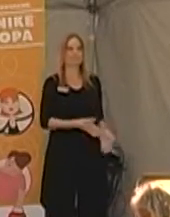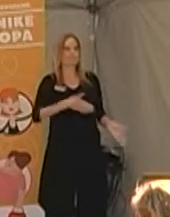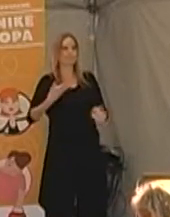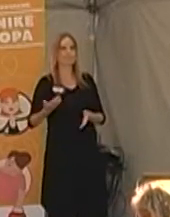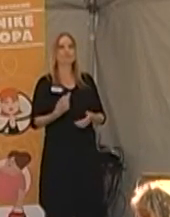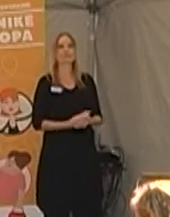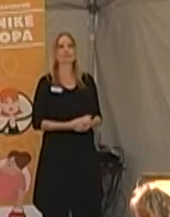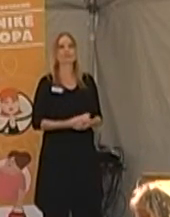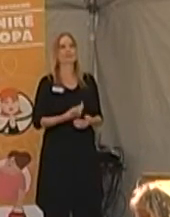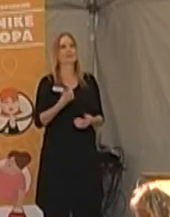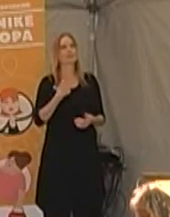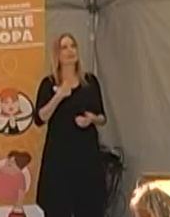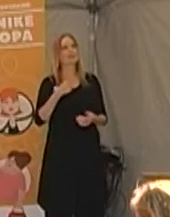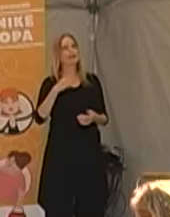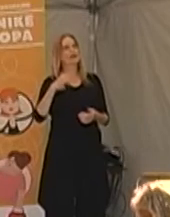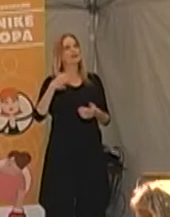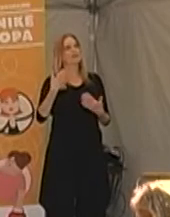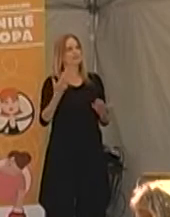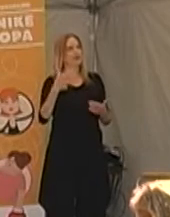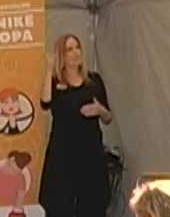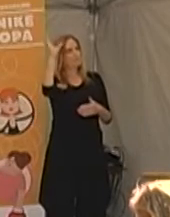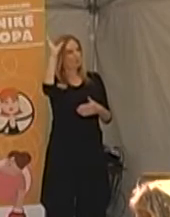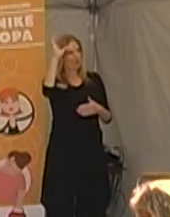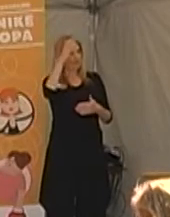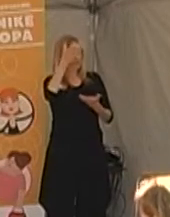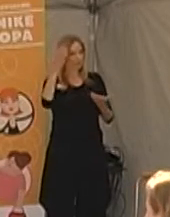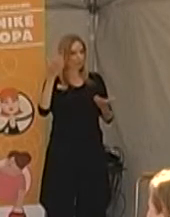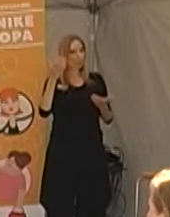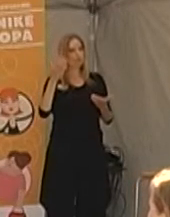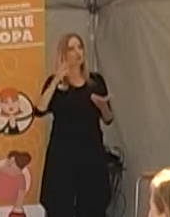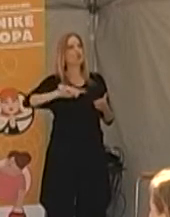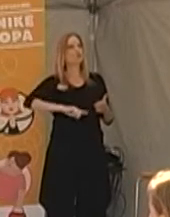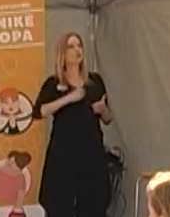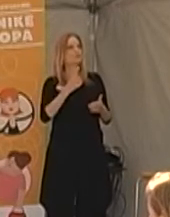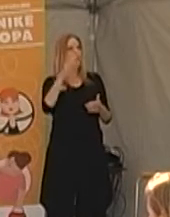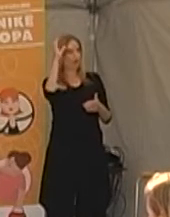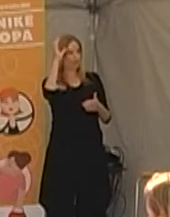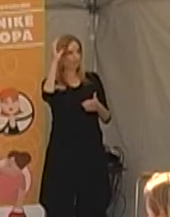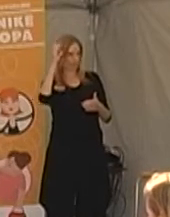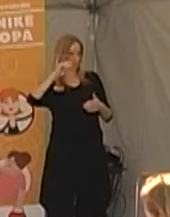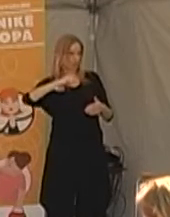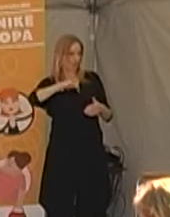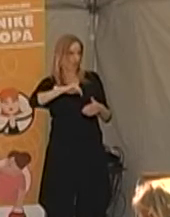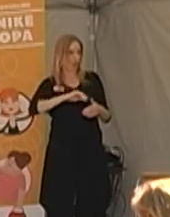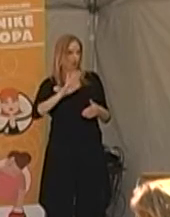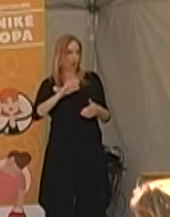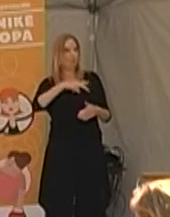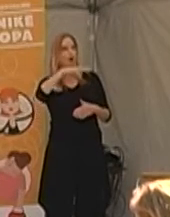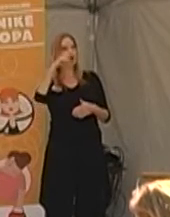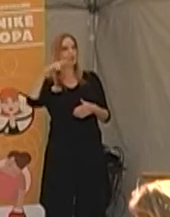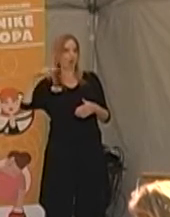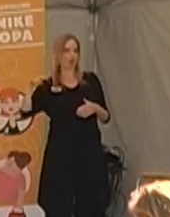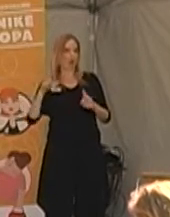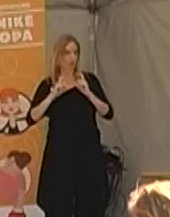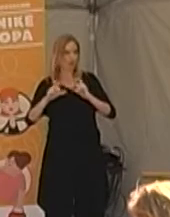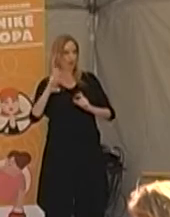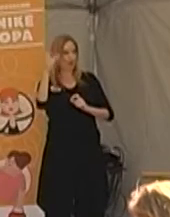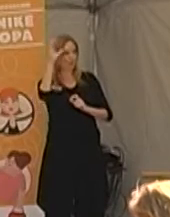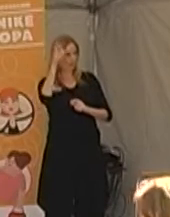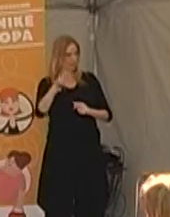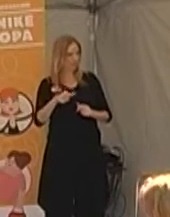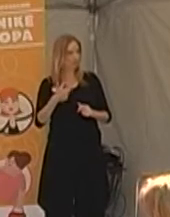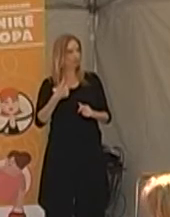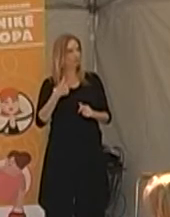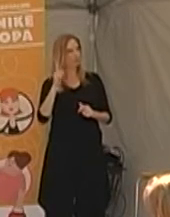Yes, I'm Joar Vittersø. I'm a professor in social psychology from the University of Tromsø in Norway. I guess I'm